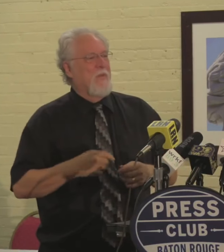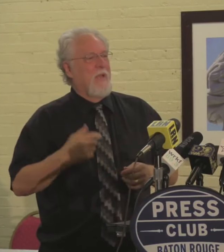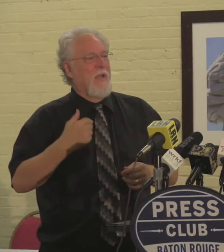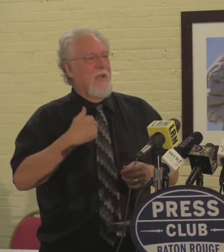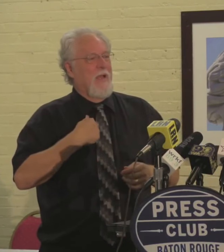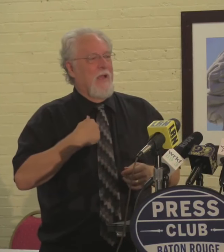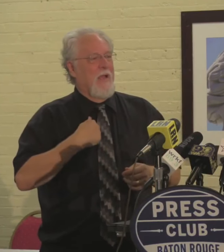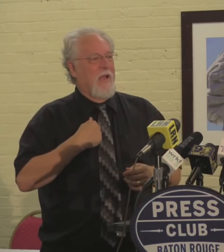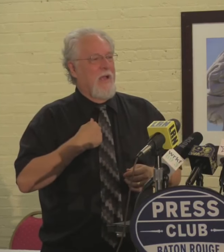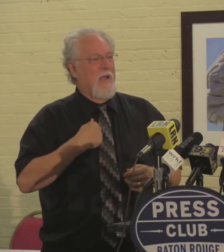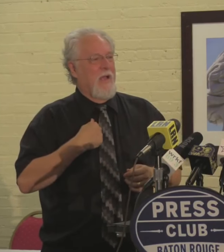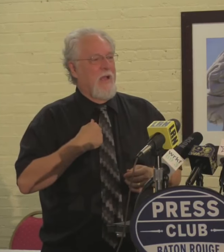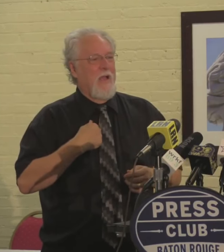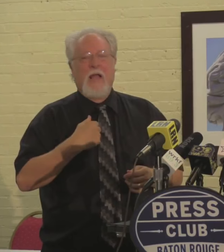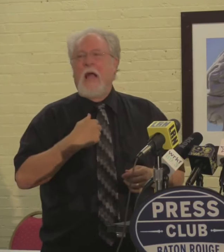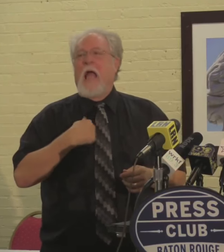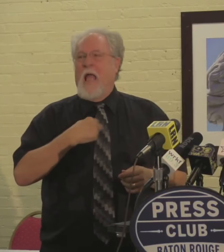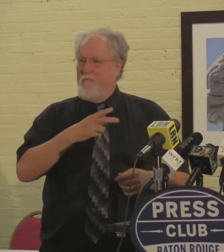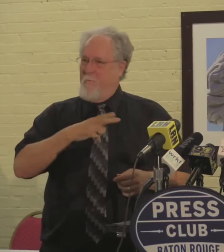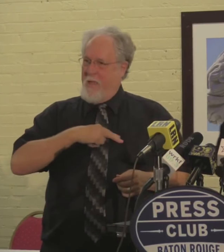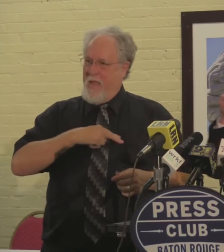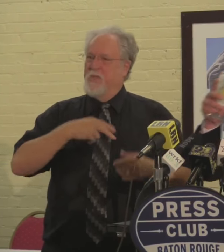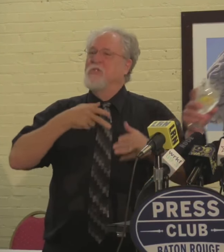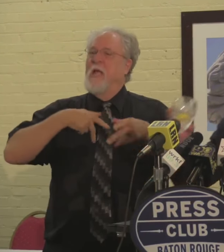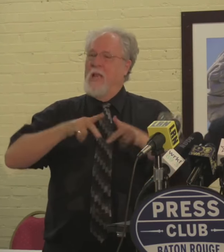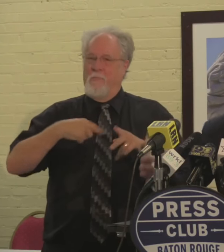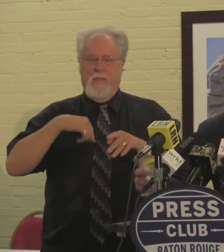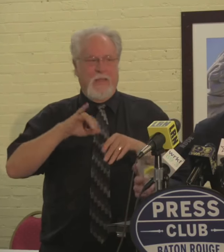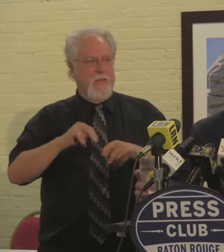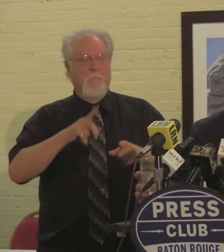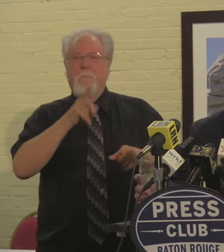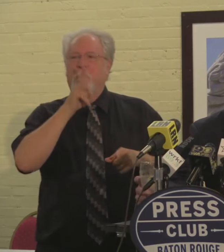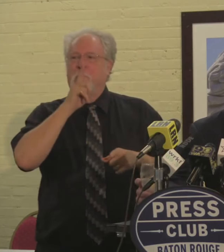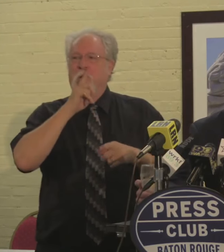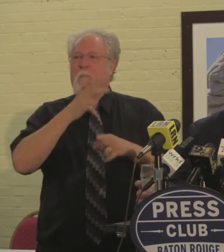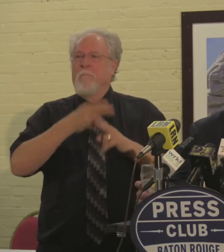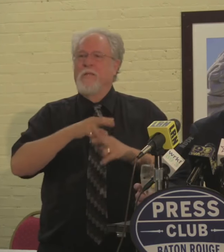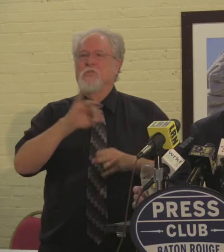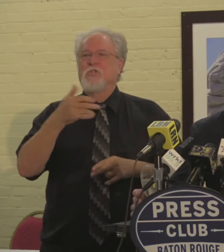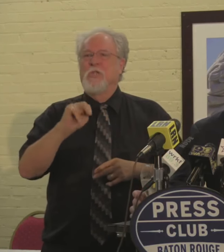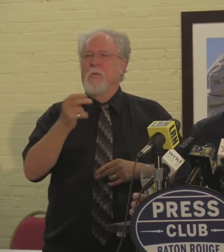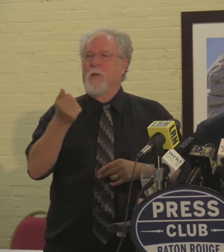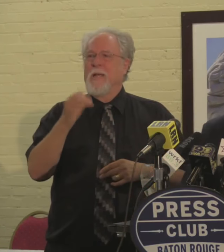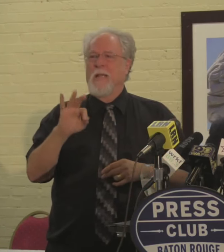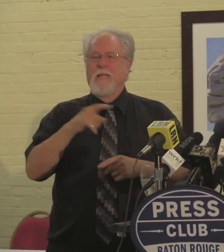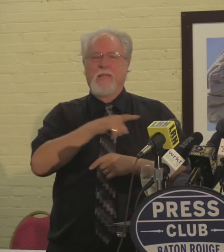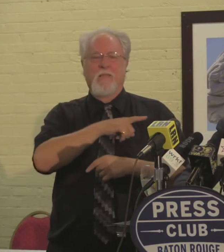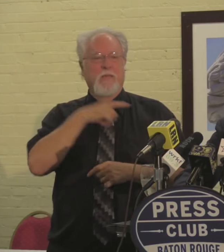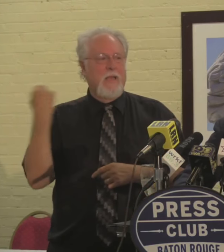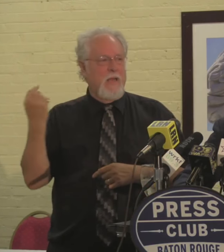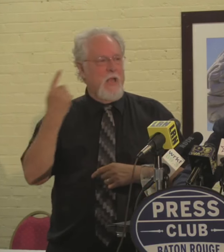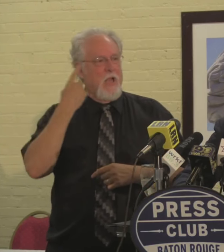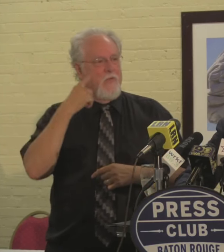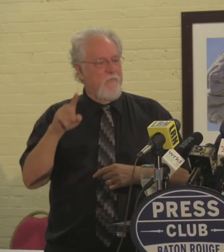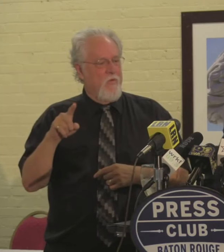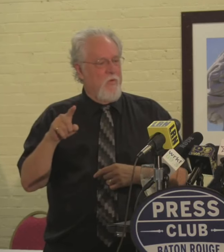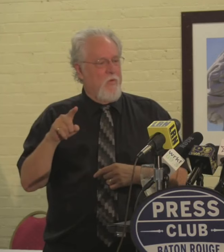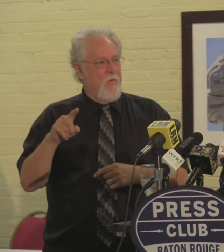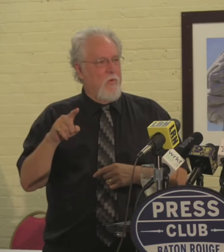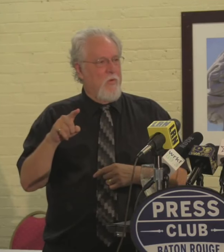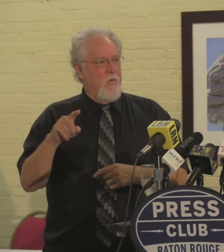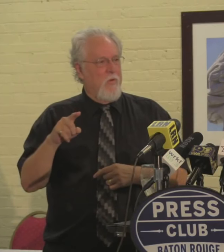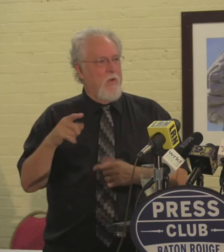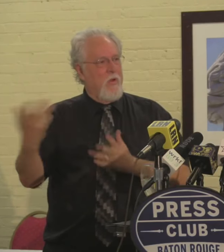have a bag. They let me in the building. So I didn't hear you mention the January 19th deadline for reaching